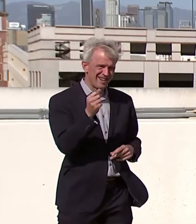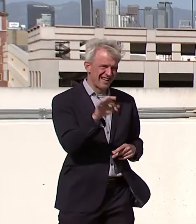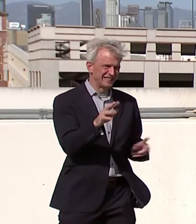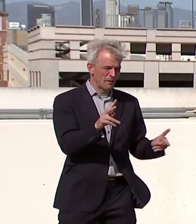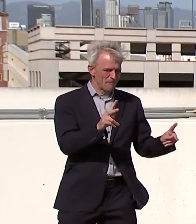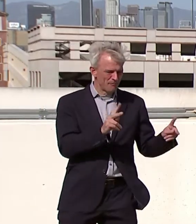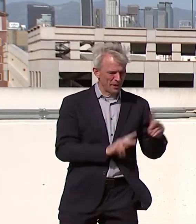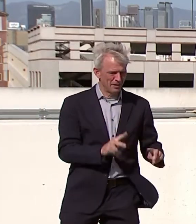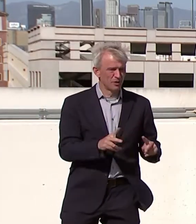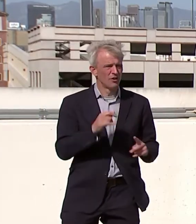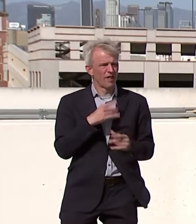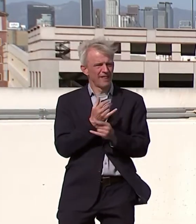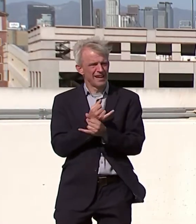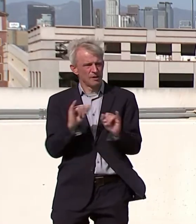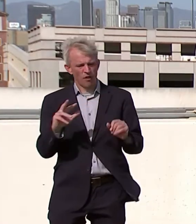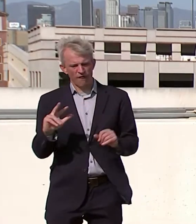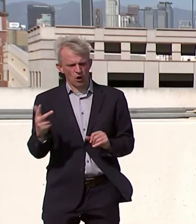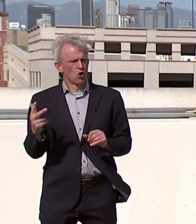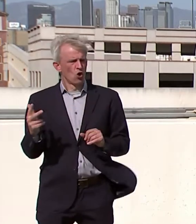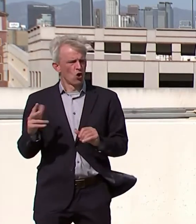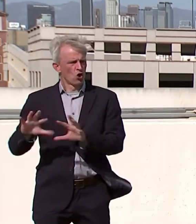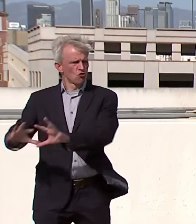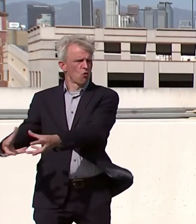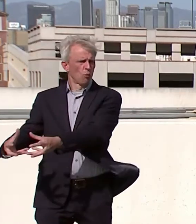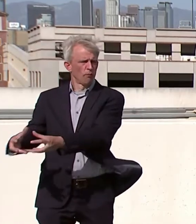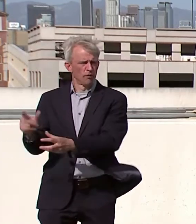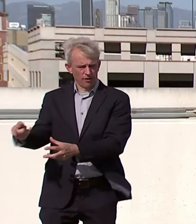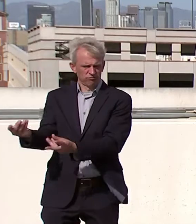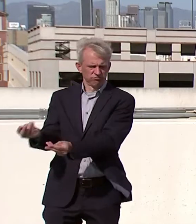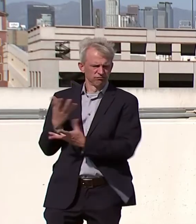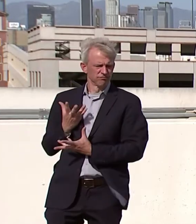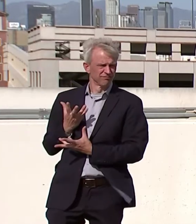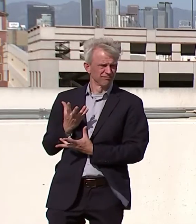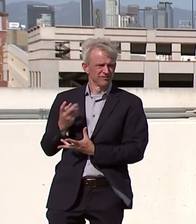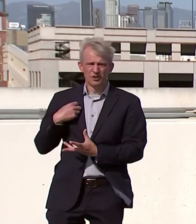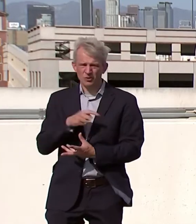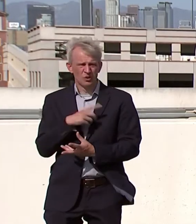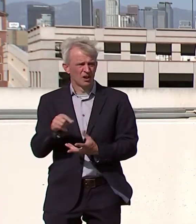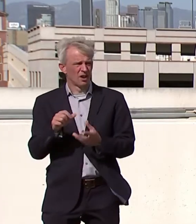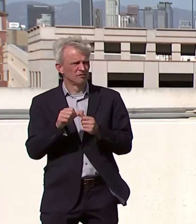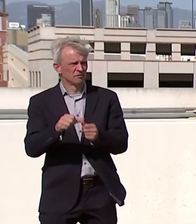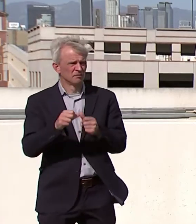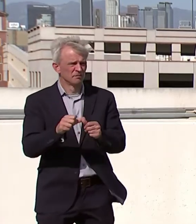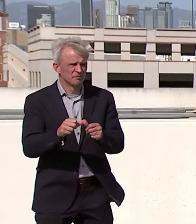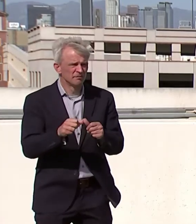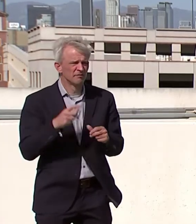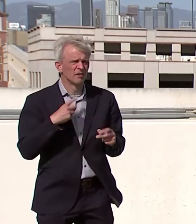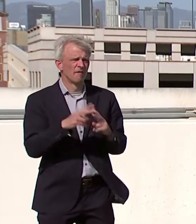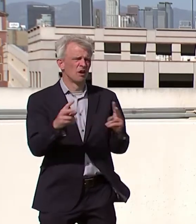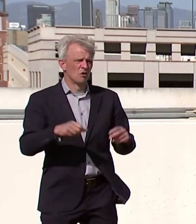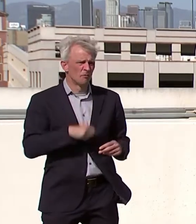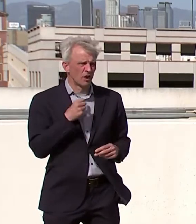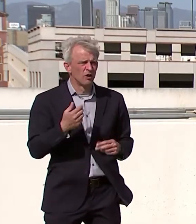independent third party folks that work there gave us. And we got to continue that. And I'm very proud that we have a